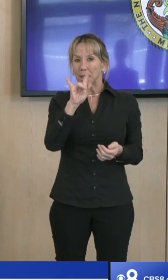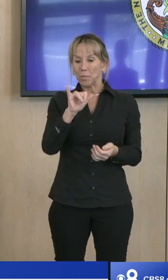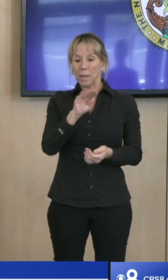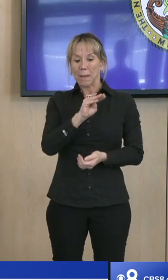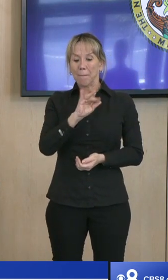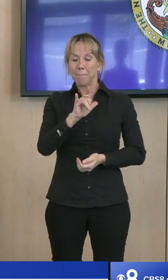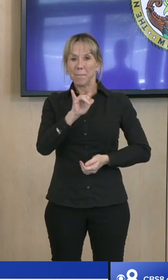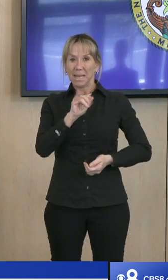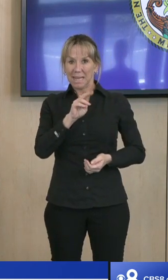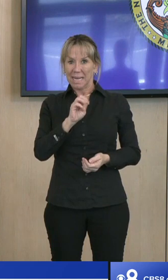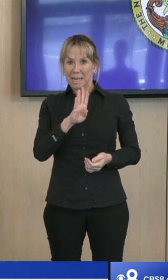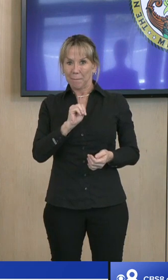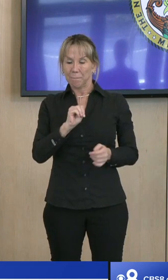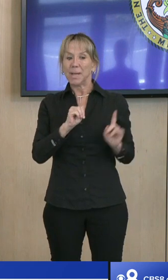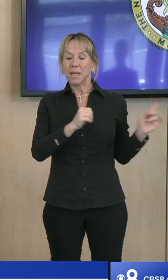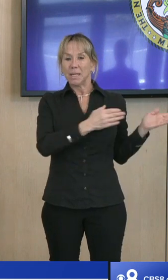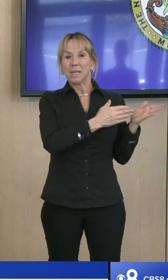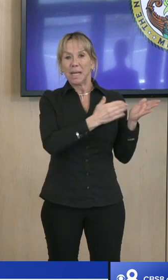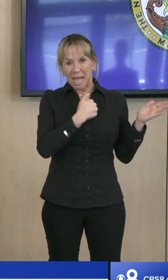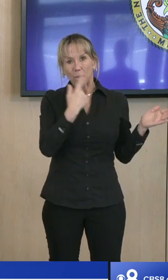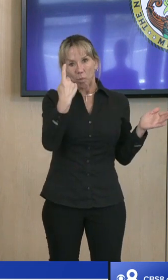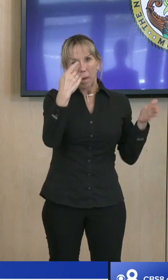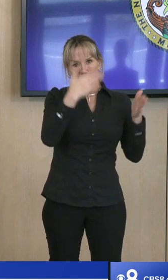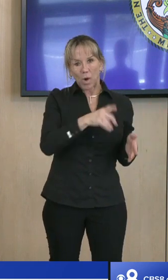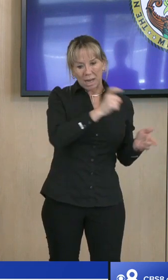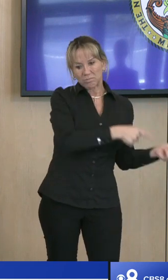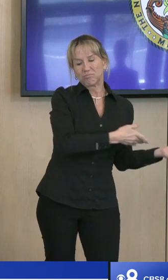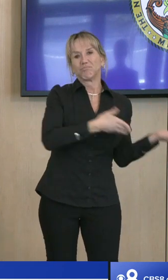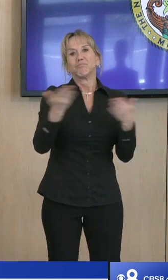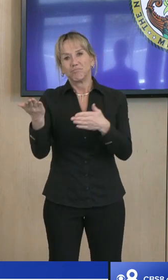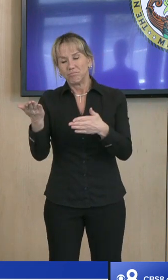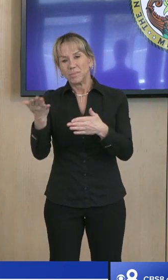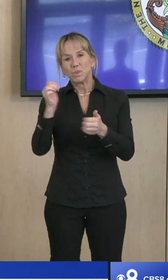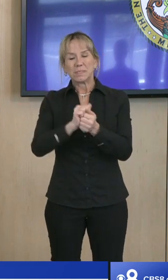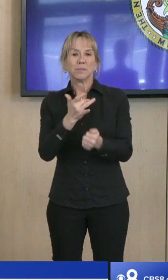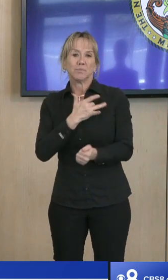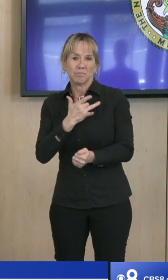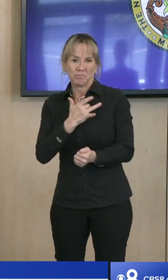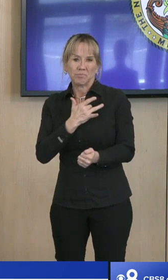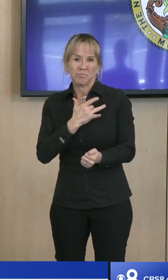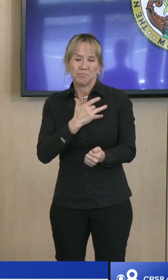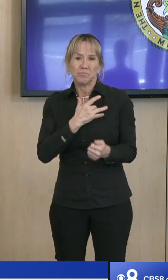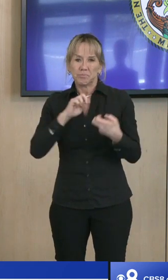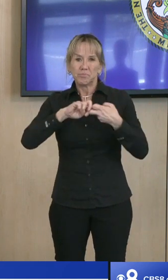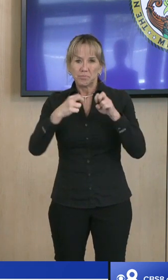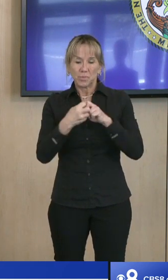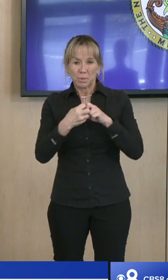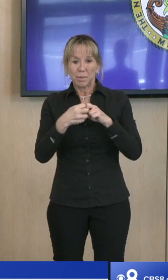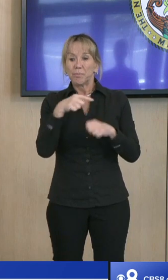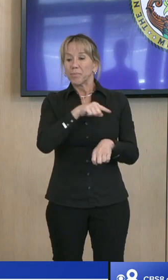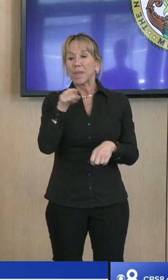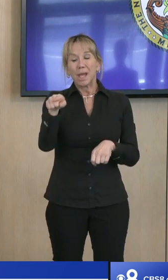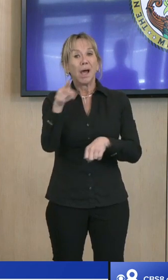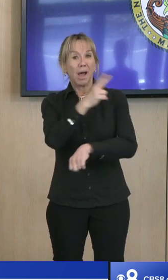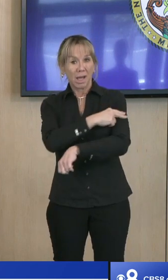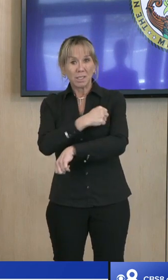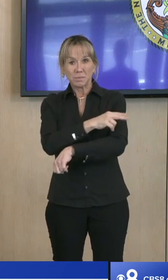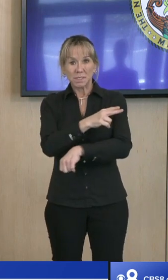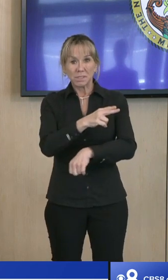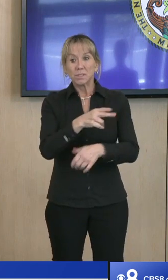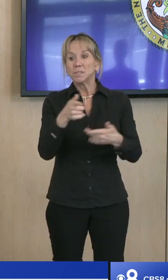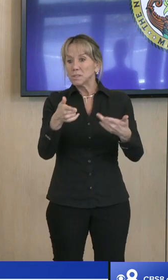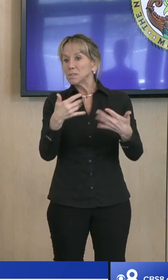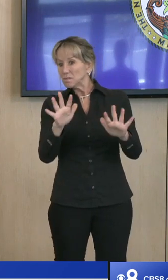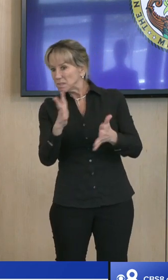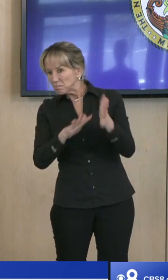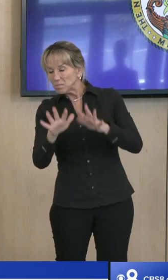Diego County yesterday morning with cardiac and respiratory symptoms. This individual was treated and released at a local hospital and is being